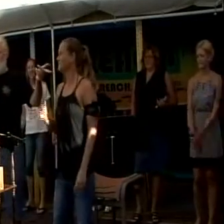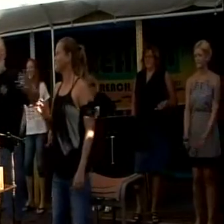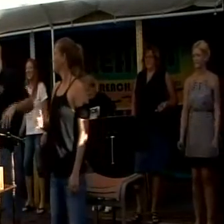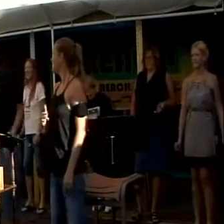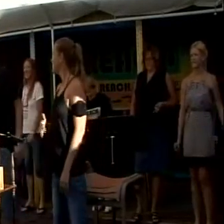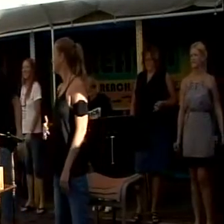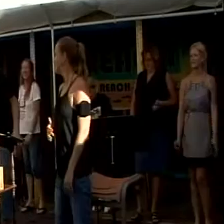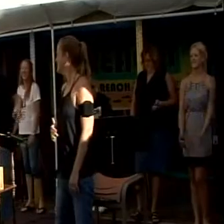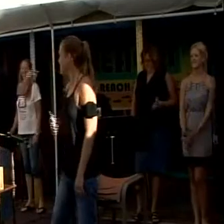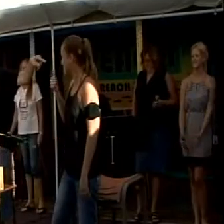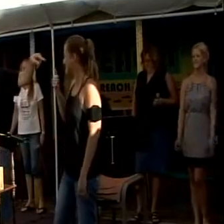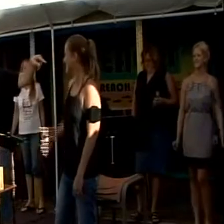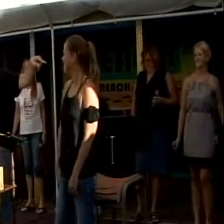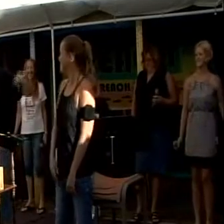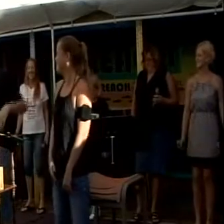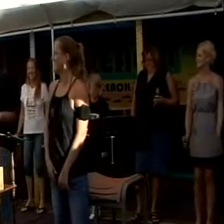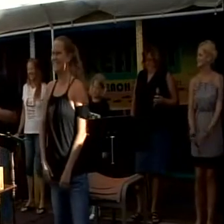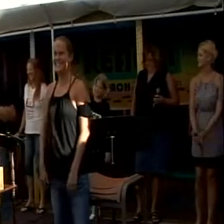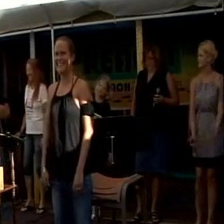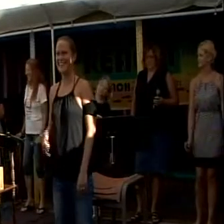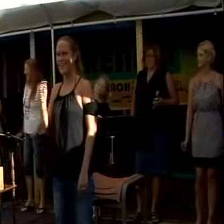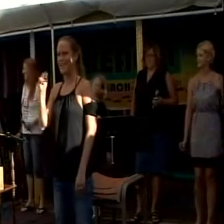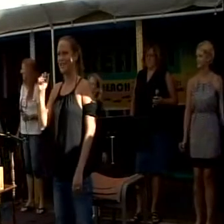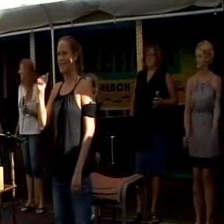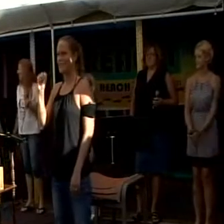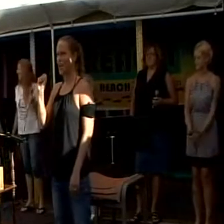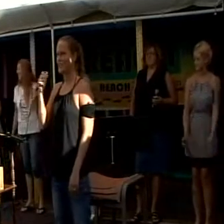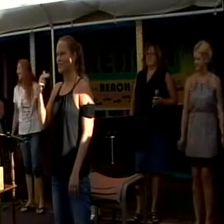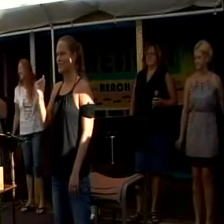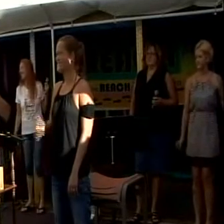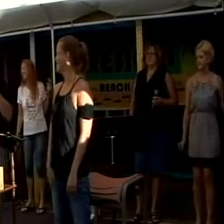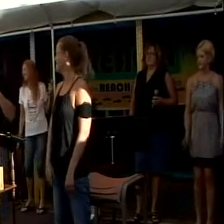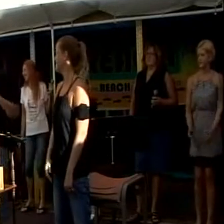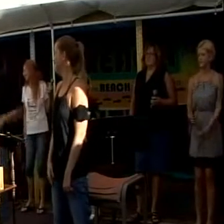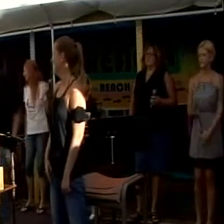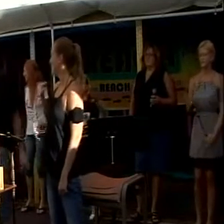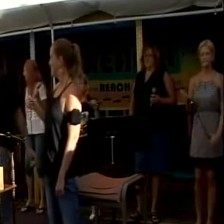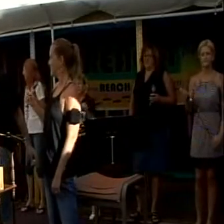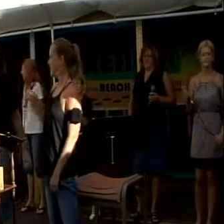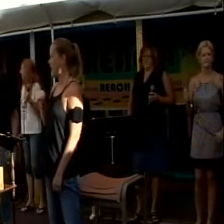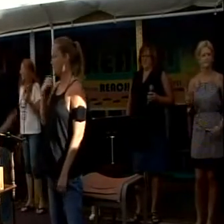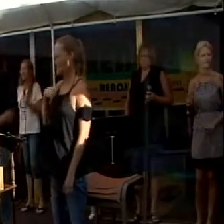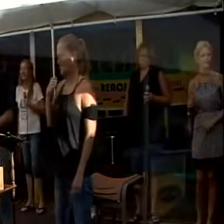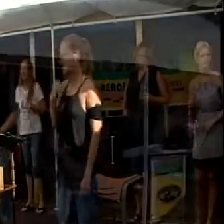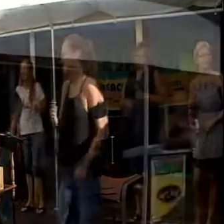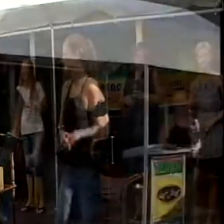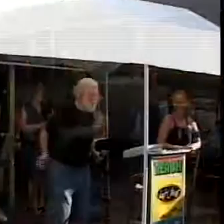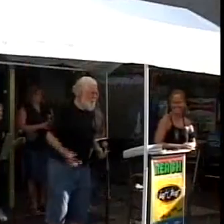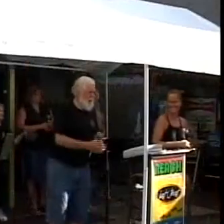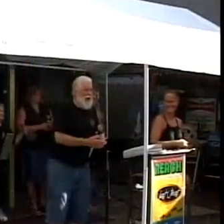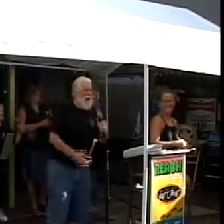Tasha. Tasha. For those who sign.